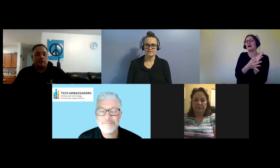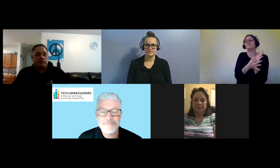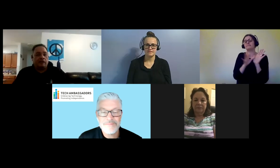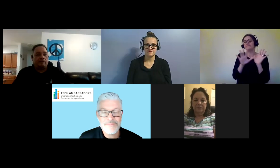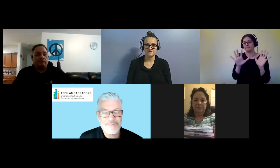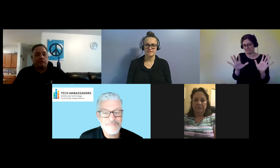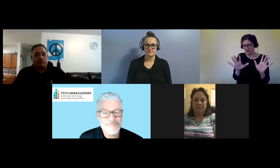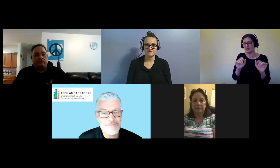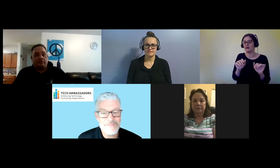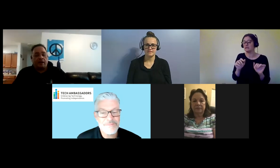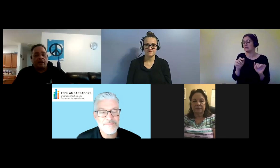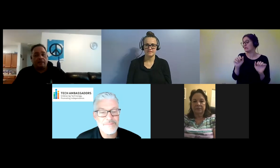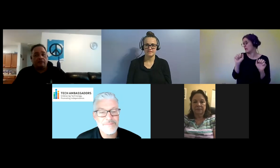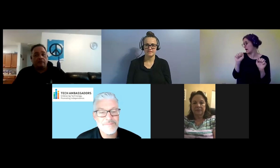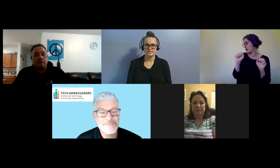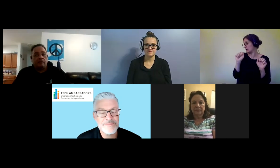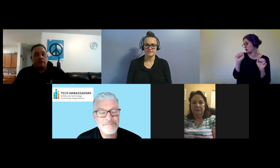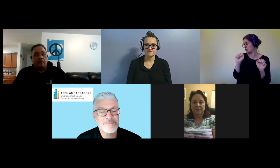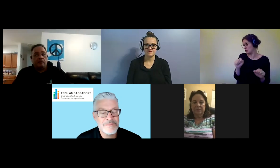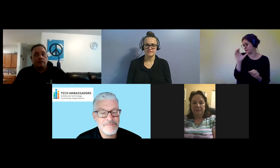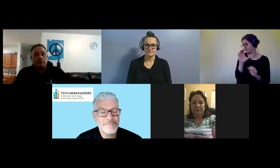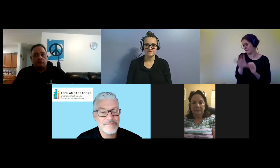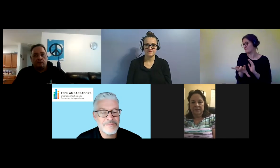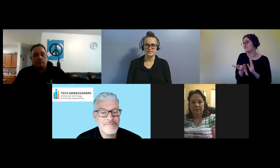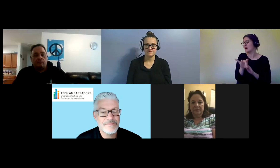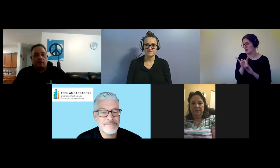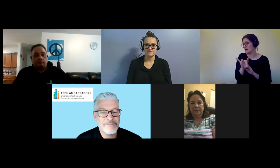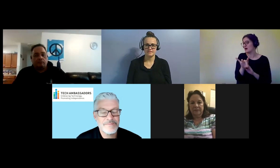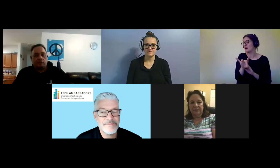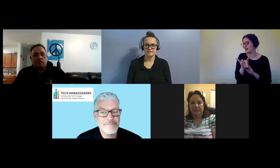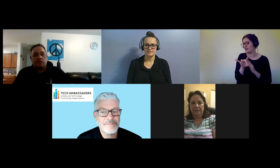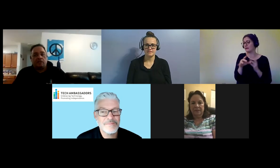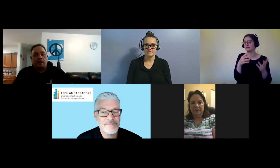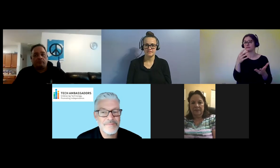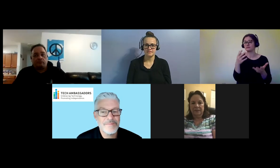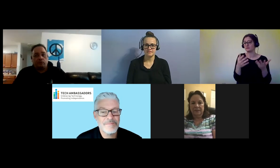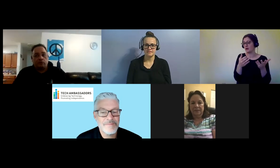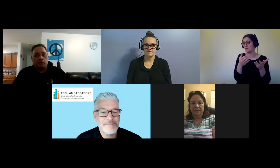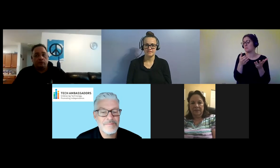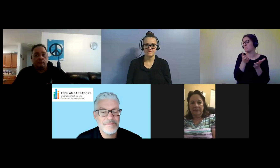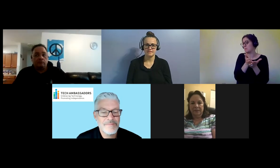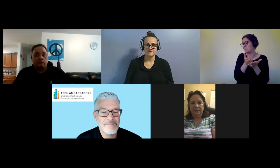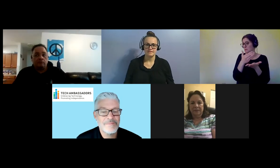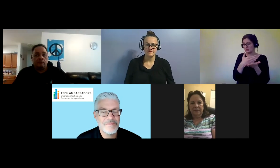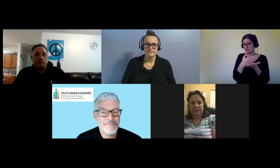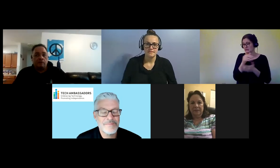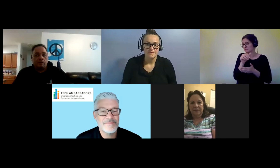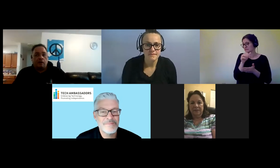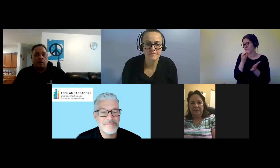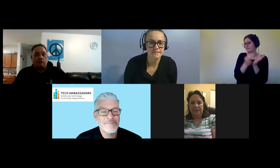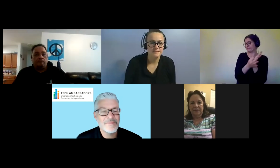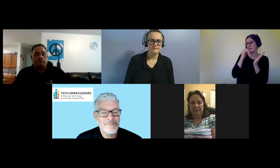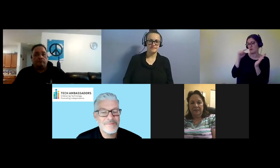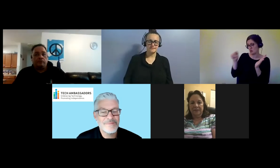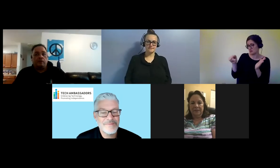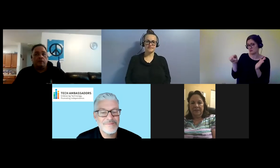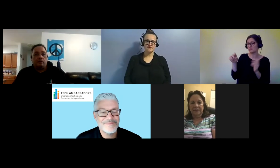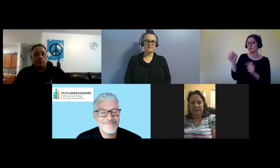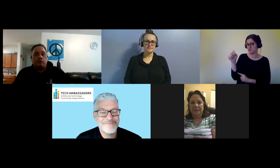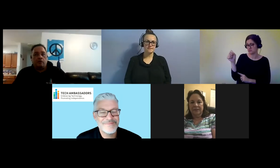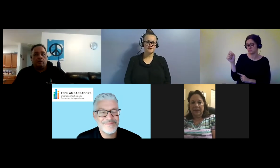I could definitely find some budgeting apps for you.